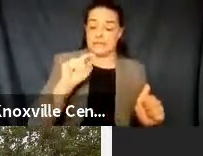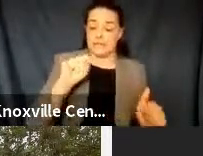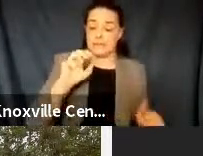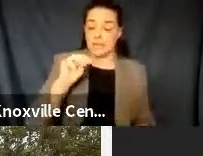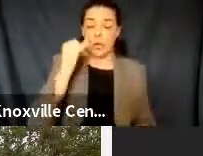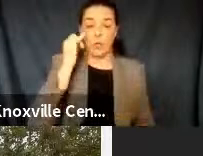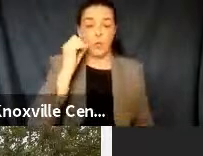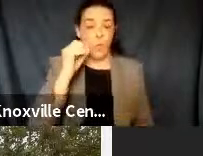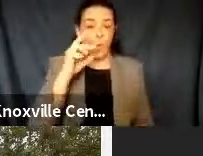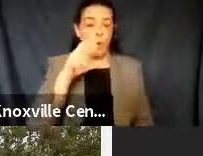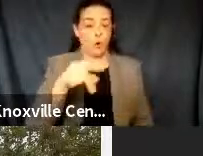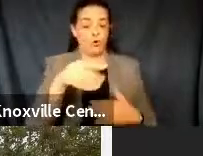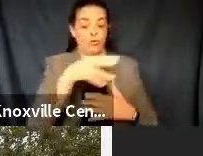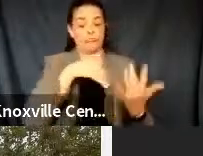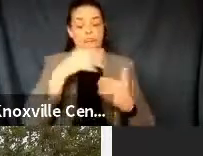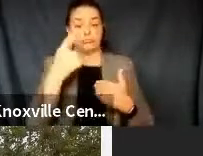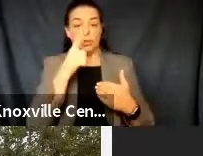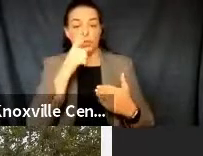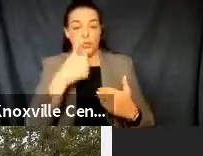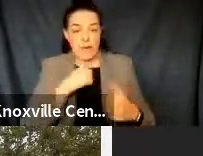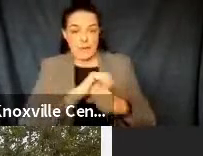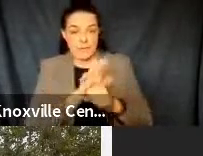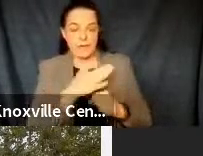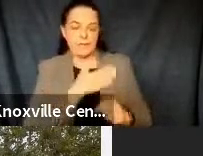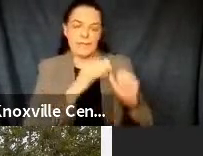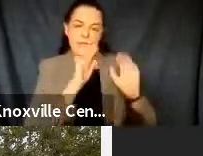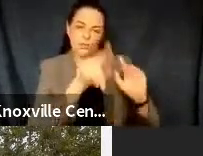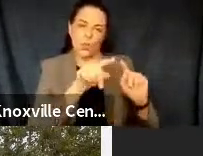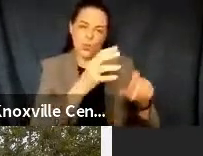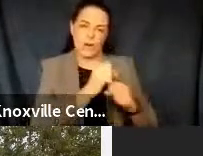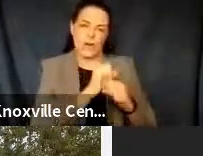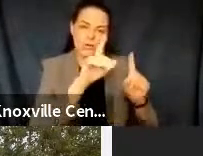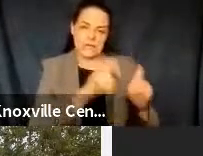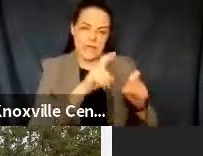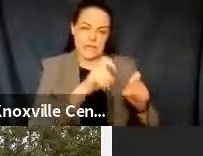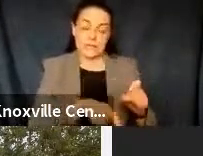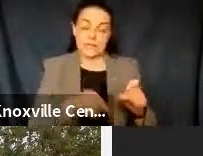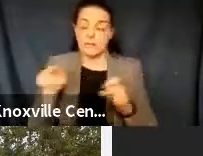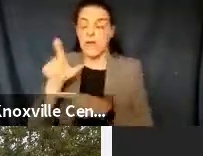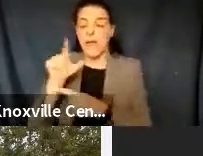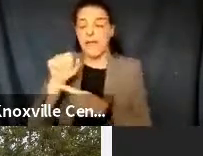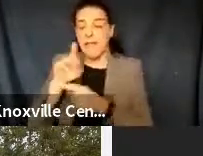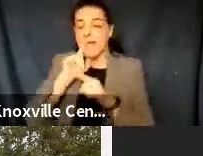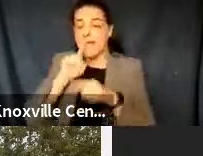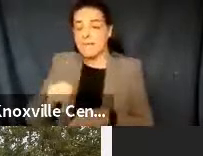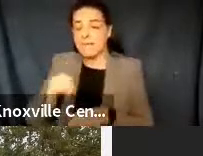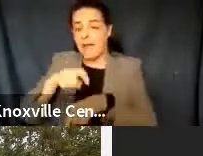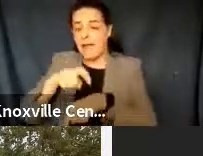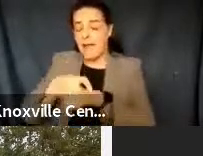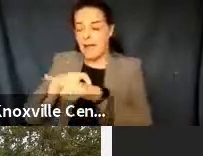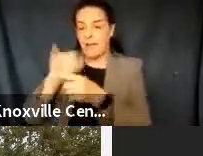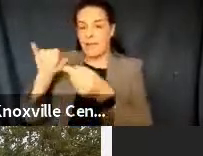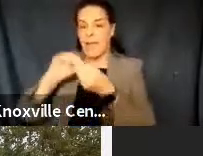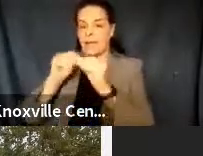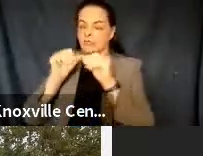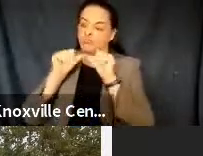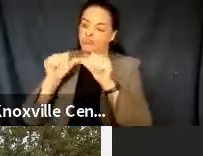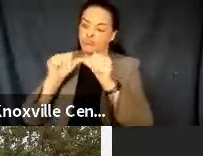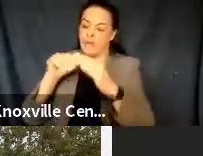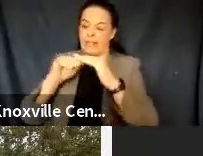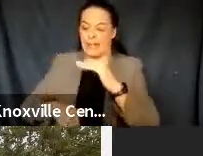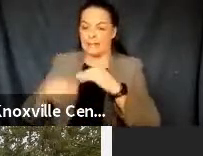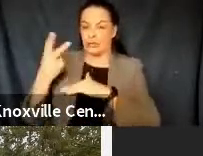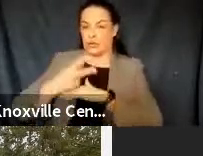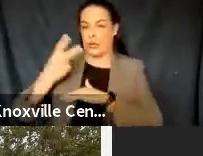exposed to COVID-19 to please get tested. Regarding lab turnaround time, this number continues to be consistently at less than